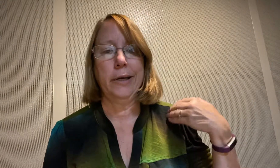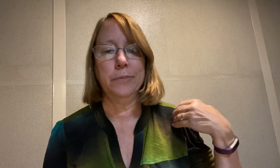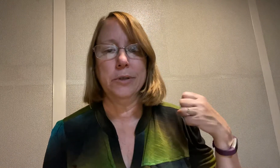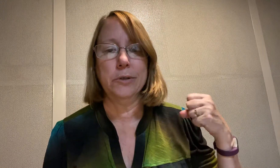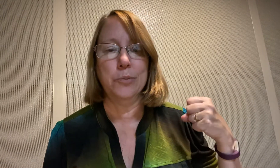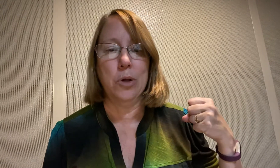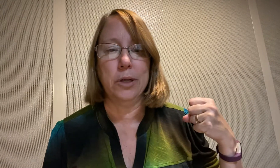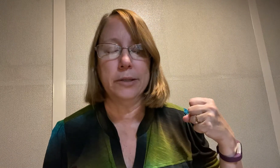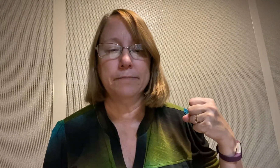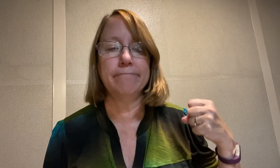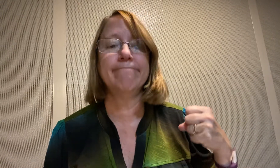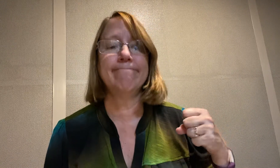Captain Smollett